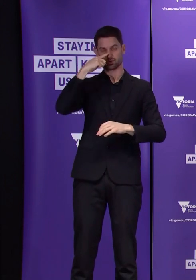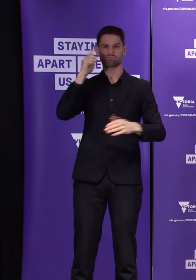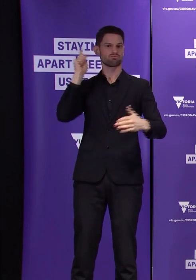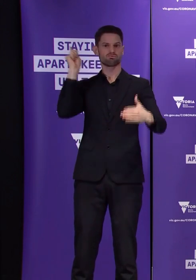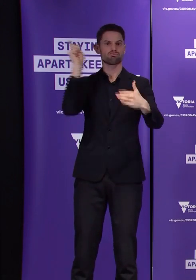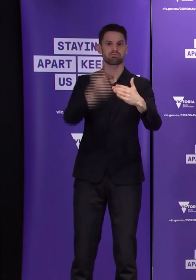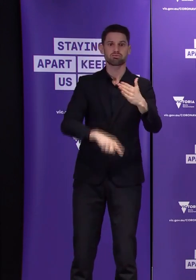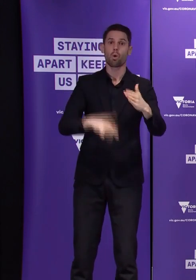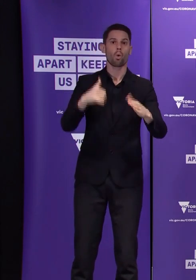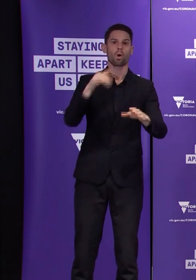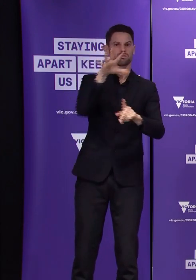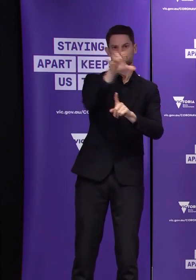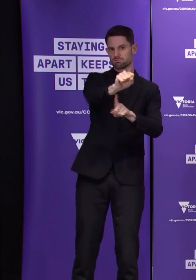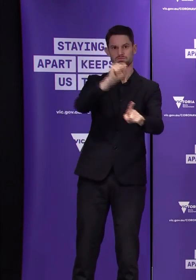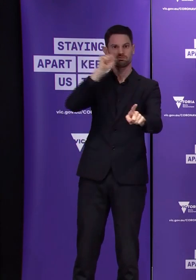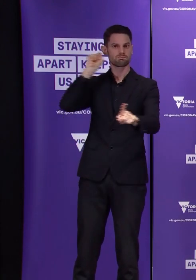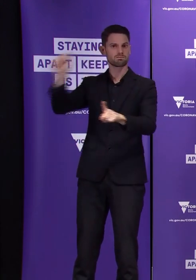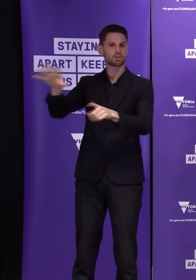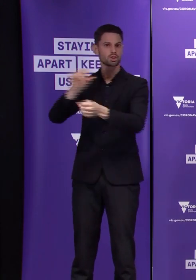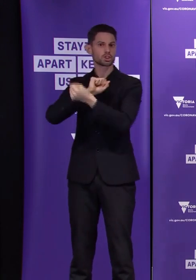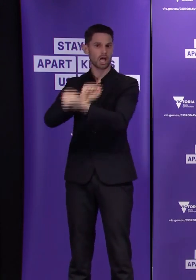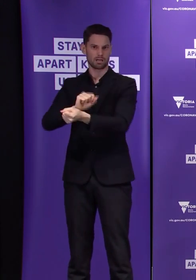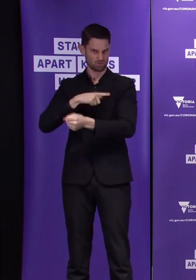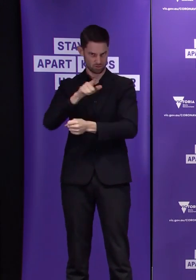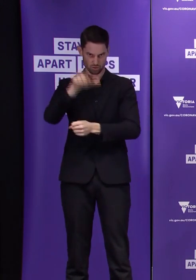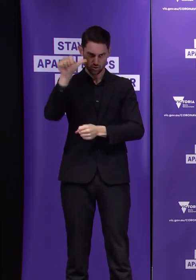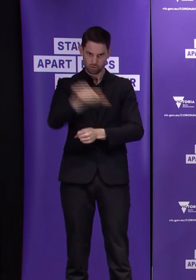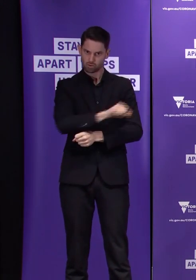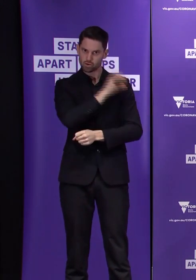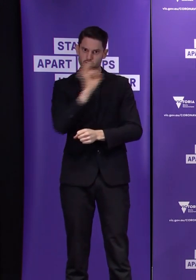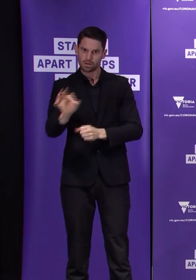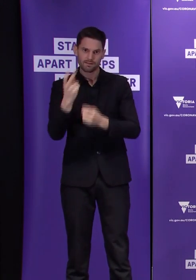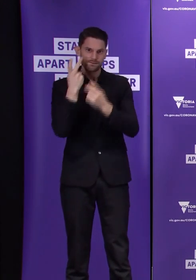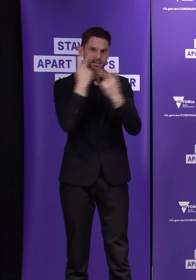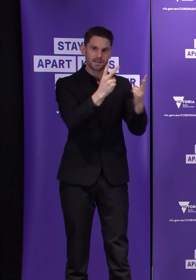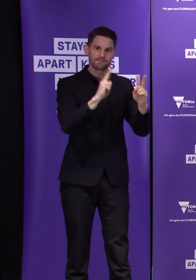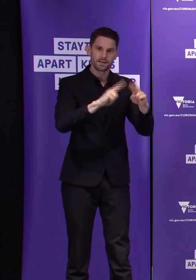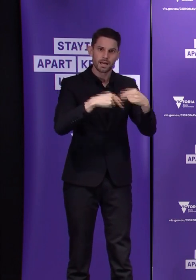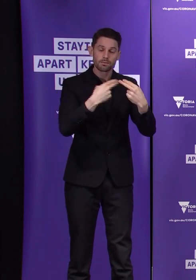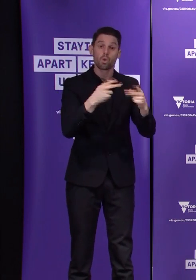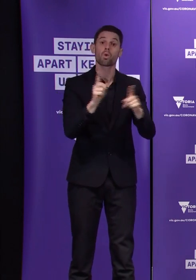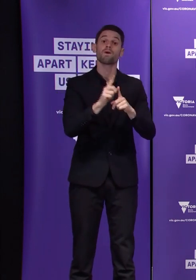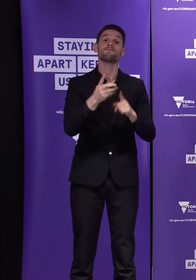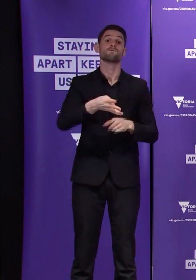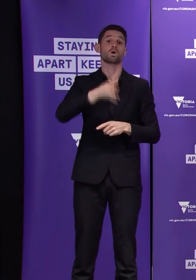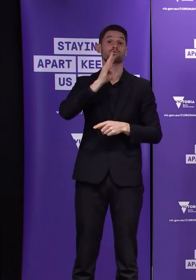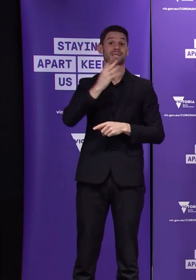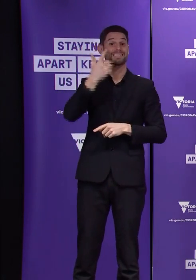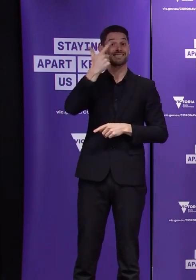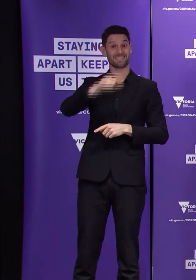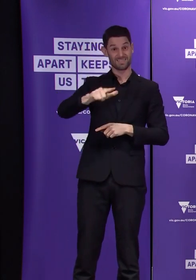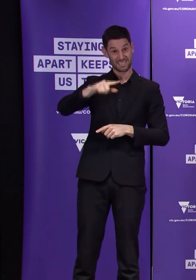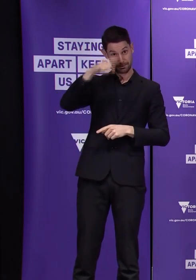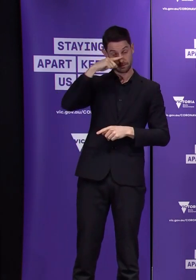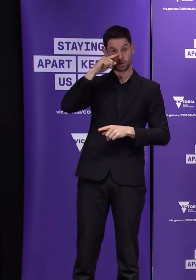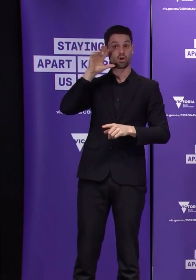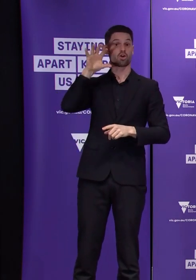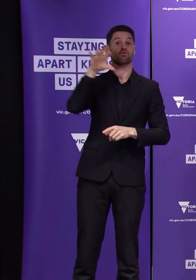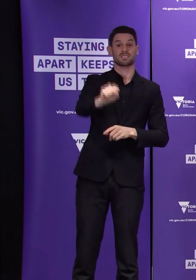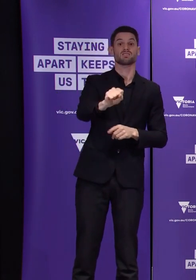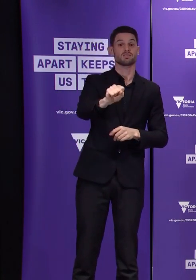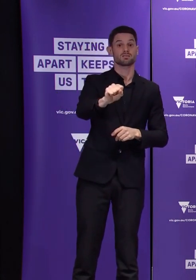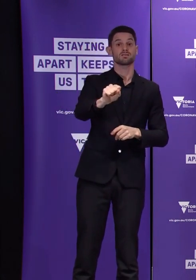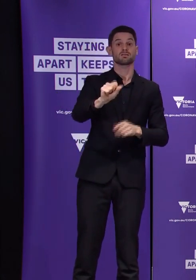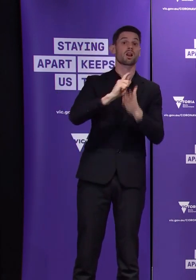violence related or other criminal offences. And there's a further 470 people who have been arrested and will appear